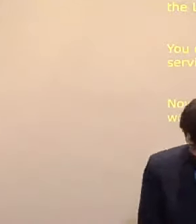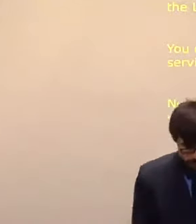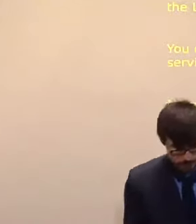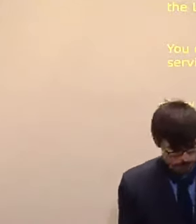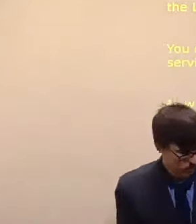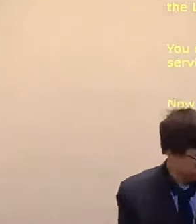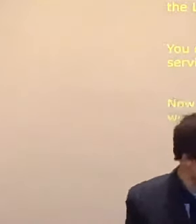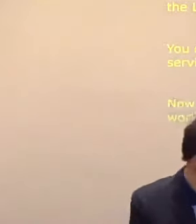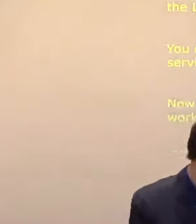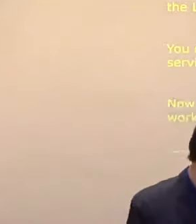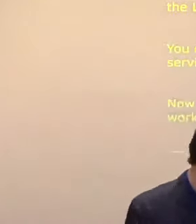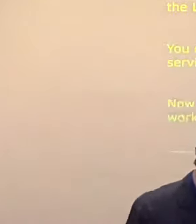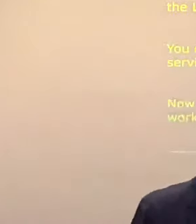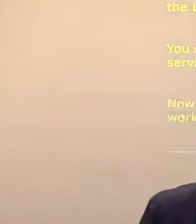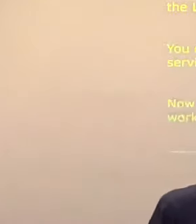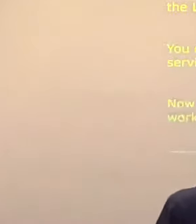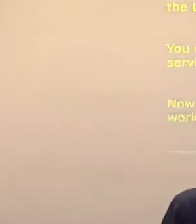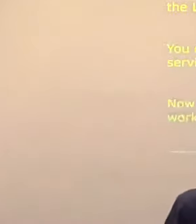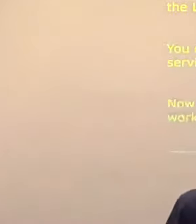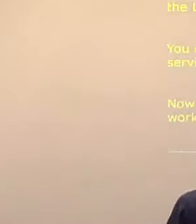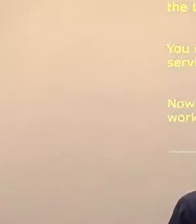And now